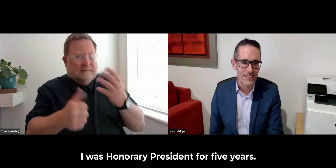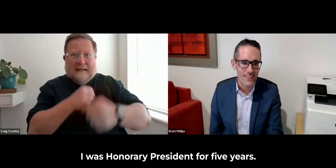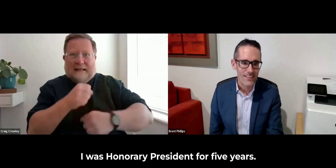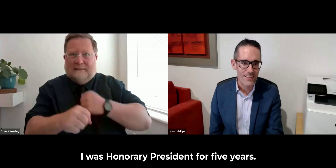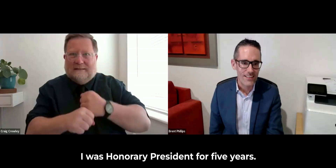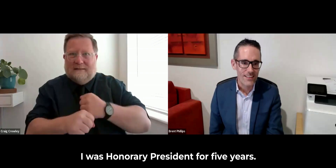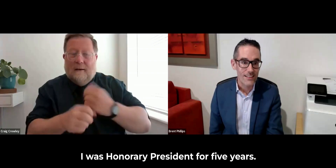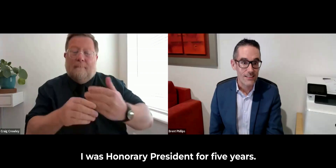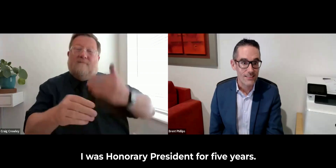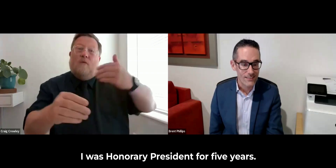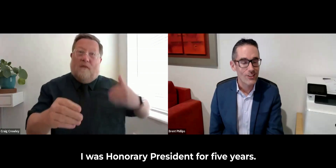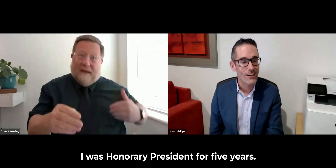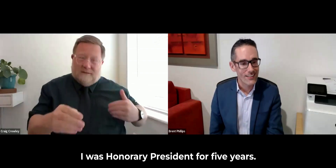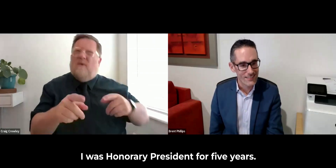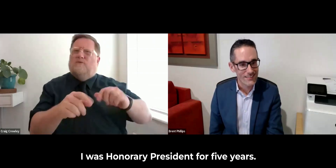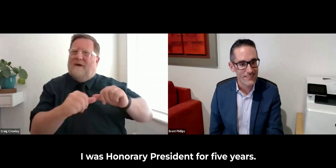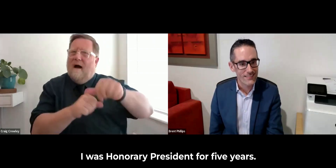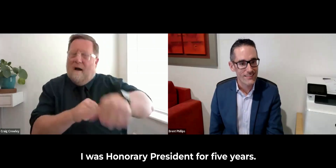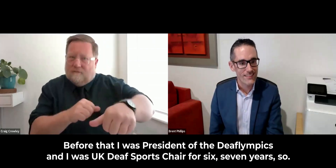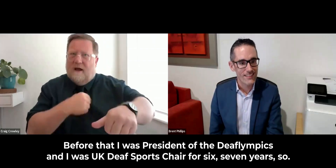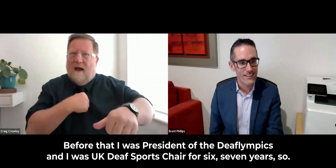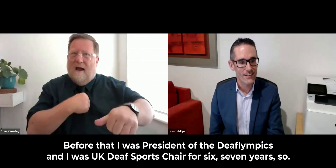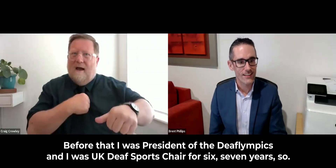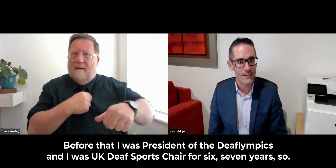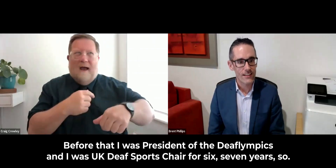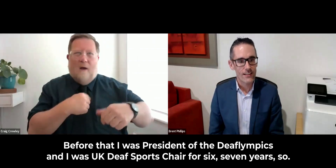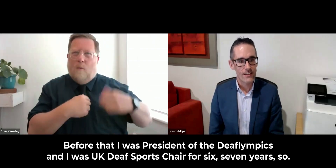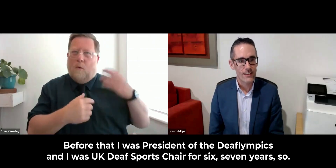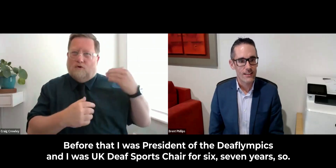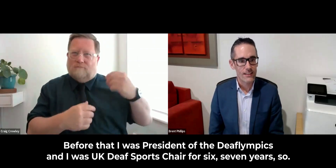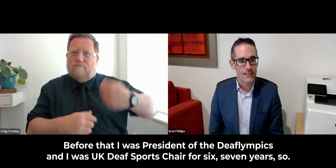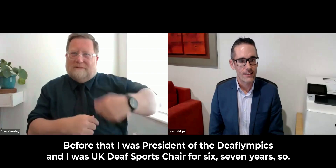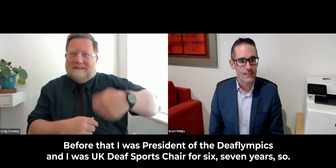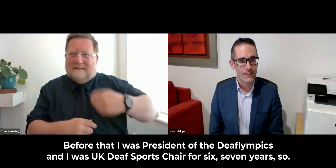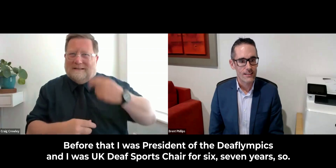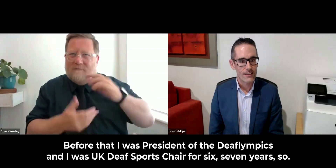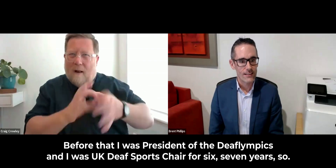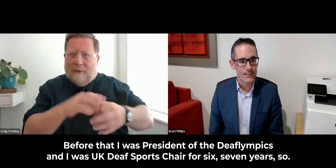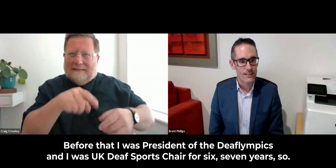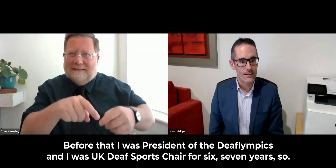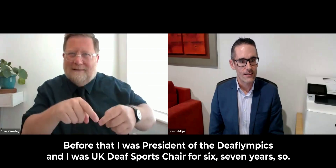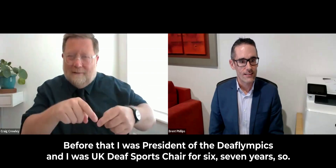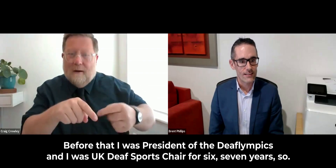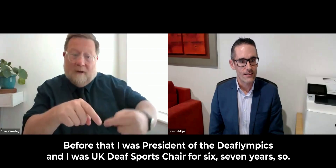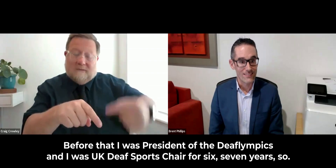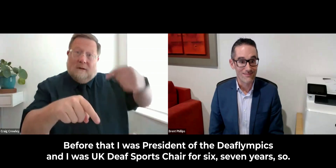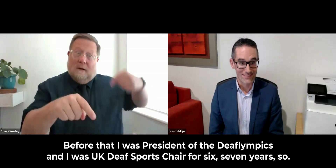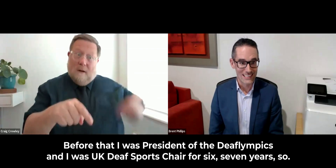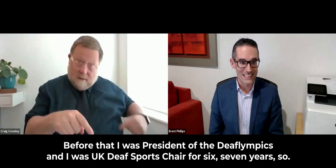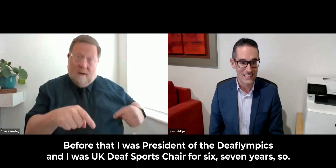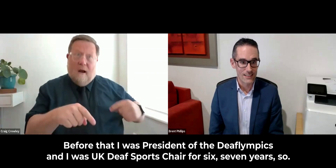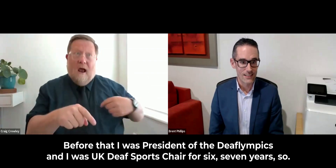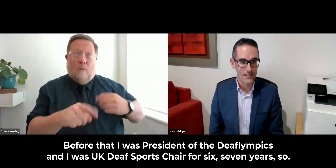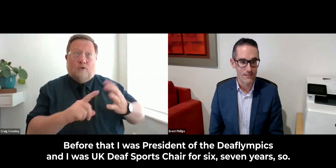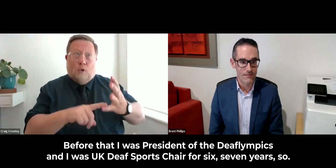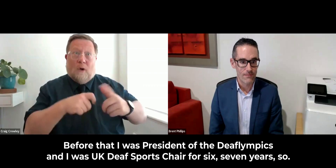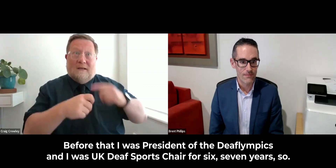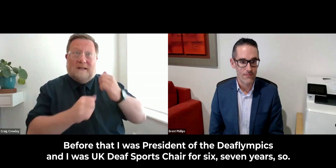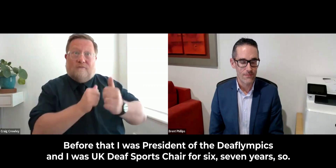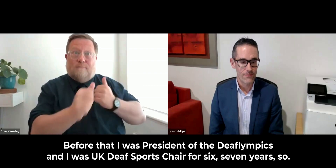president for 5 years before that. You know, I was president of the Olympics, and